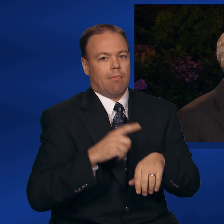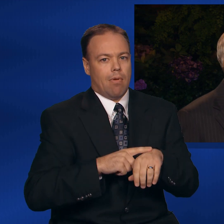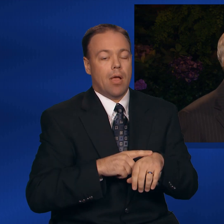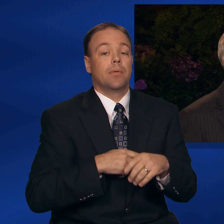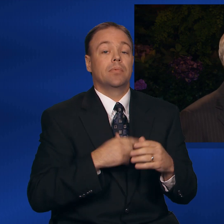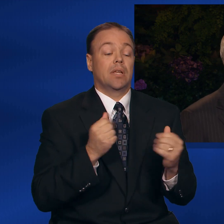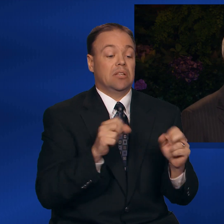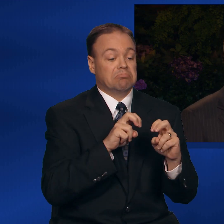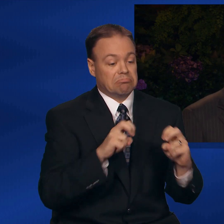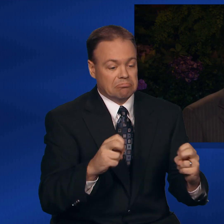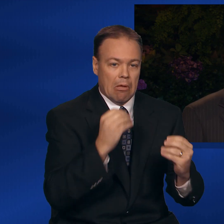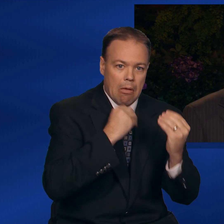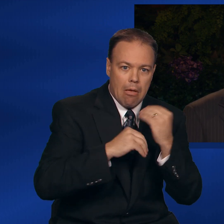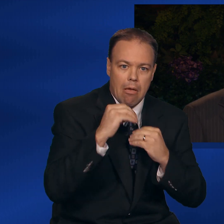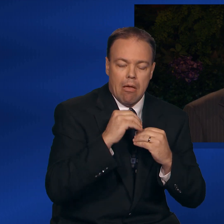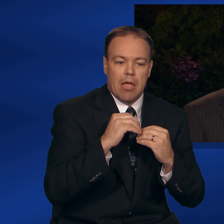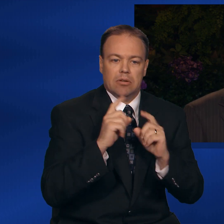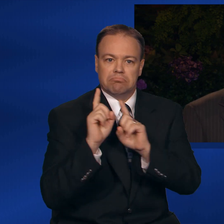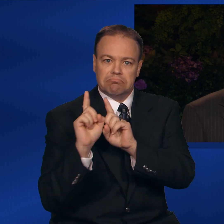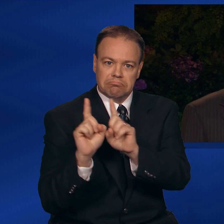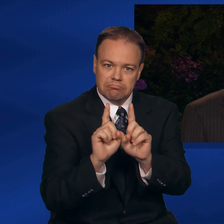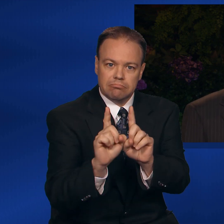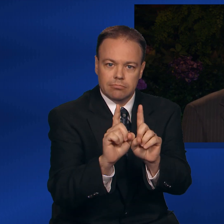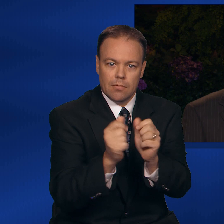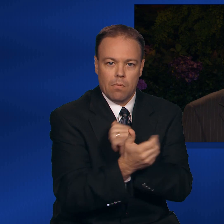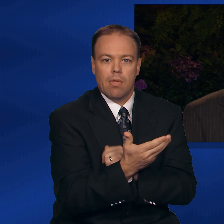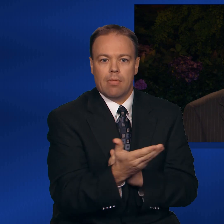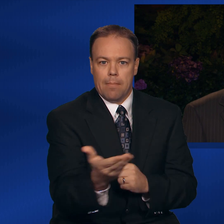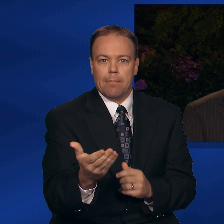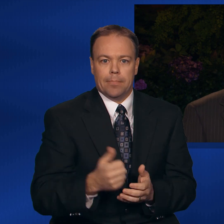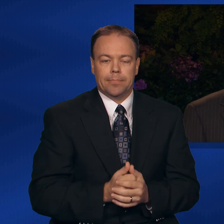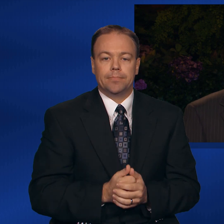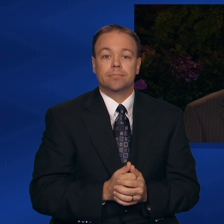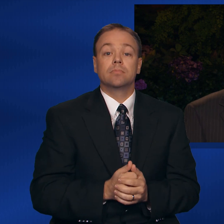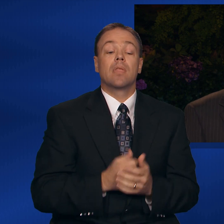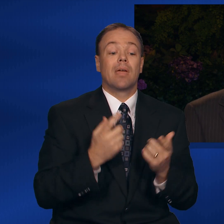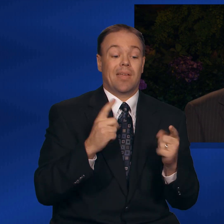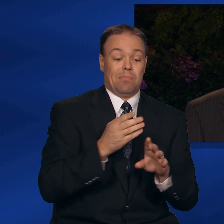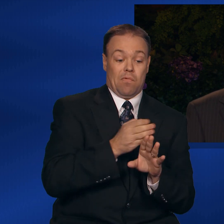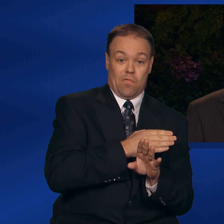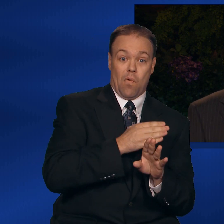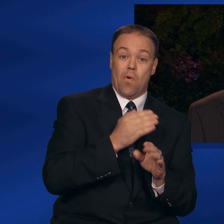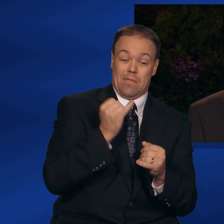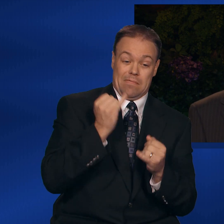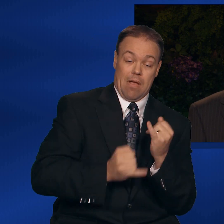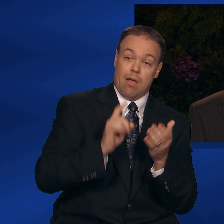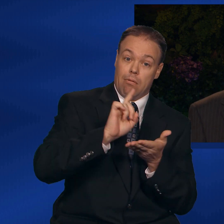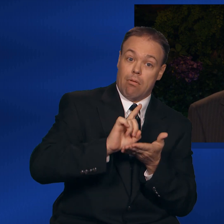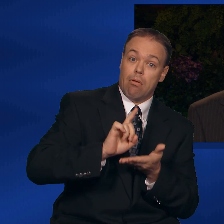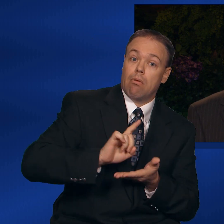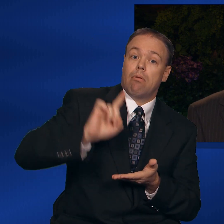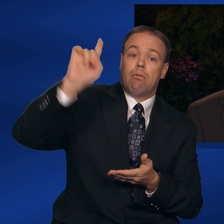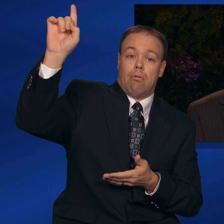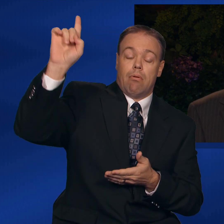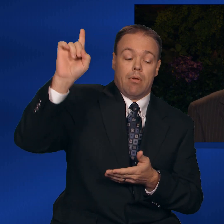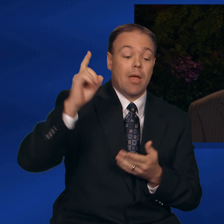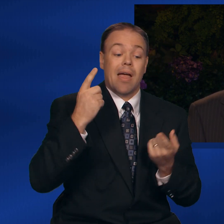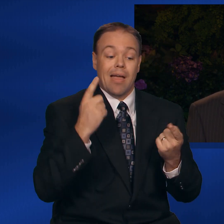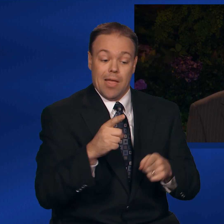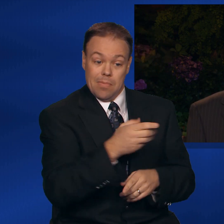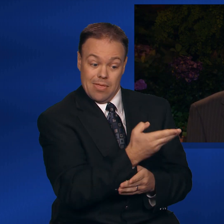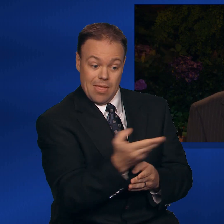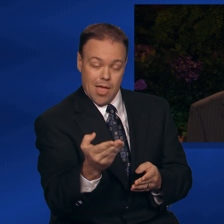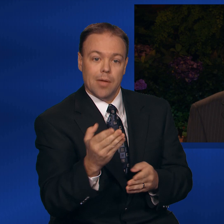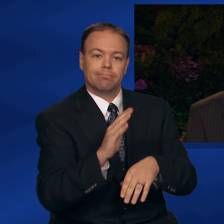He walked with them. Before his final ascension, he commissioned them to